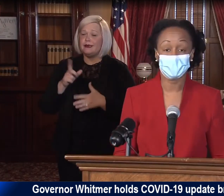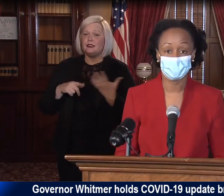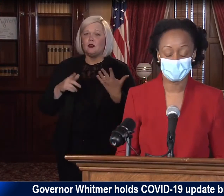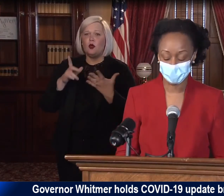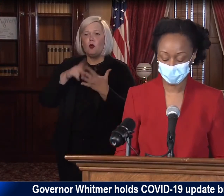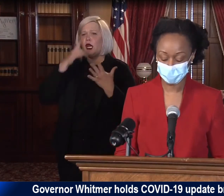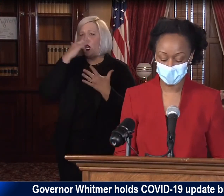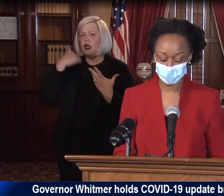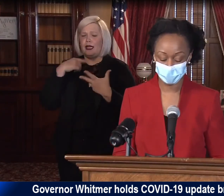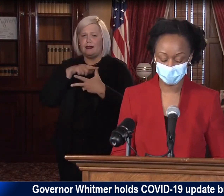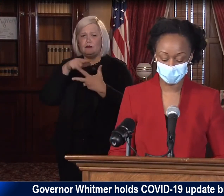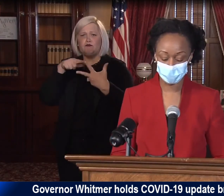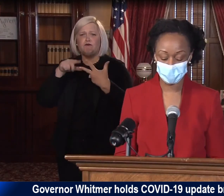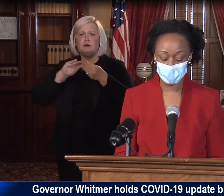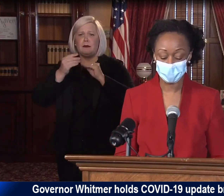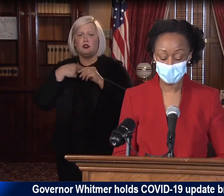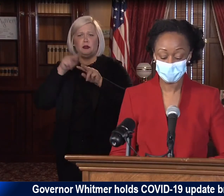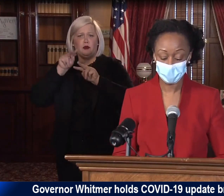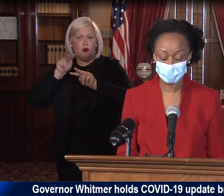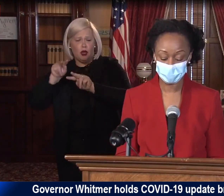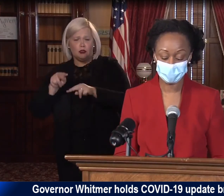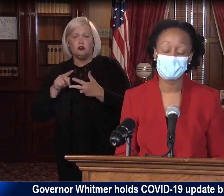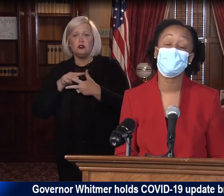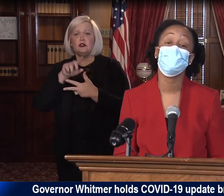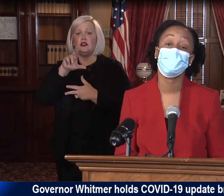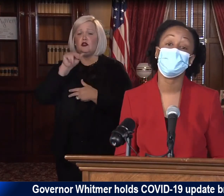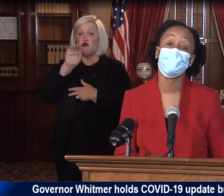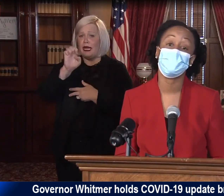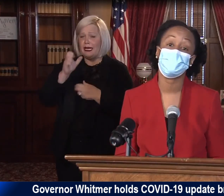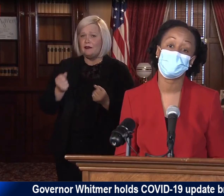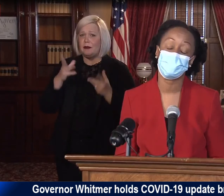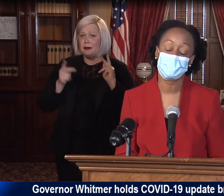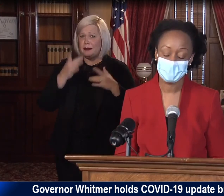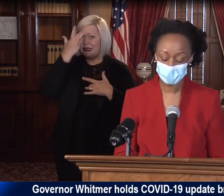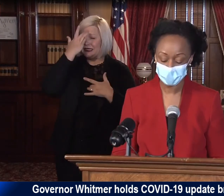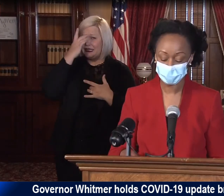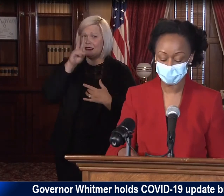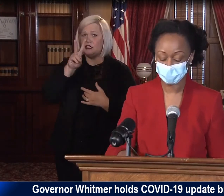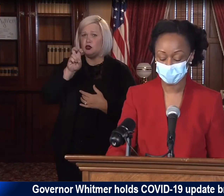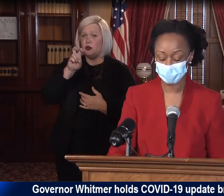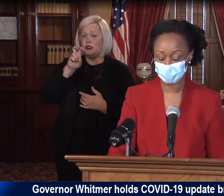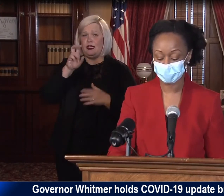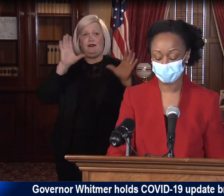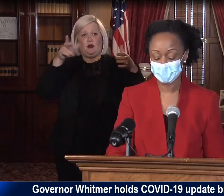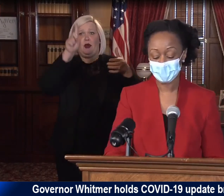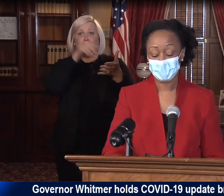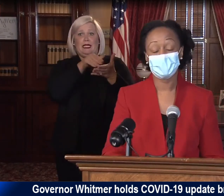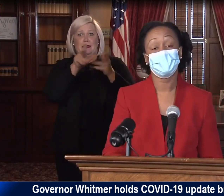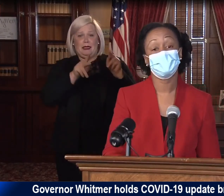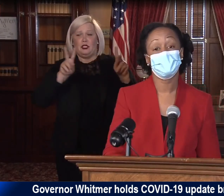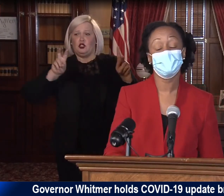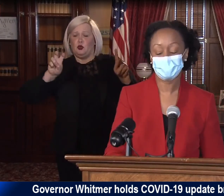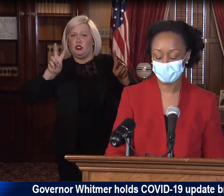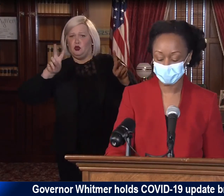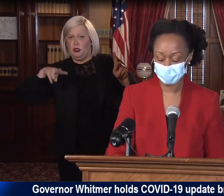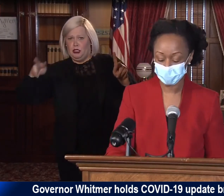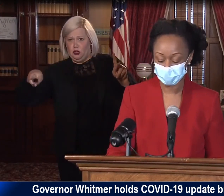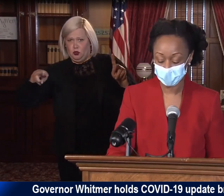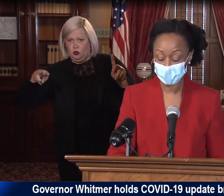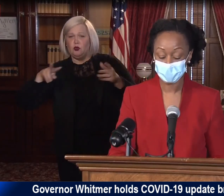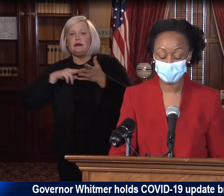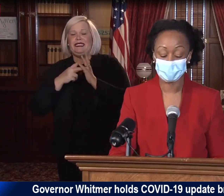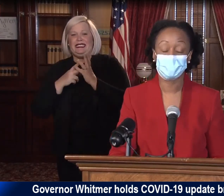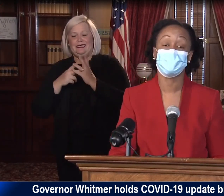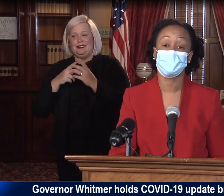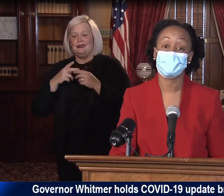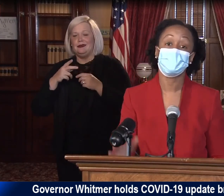with the key metrics that we are tracking. Our case rate is at 222 cases per million people, and that's an increase